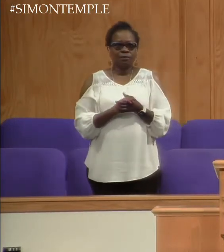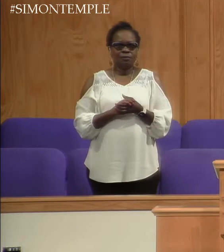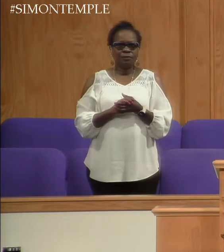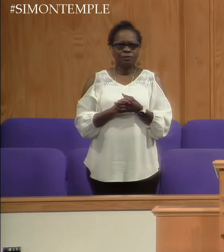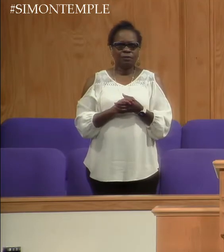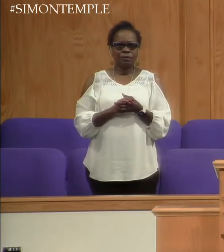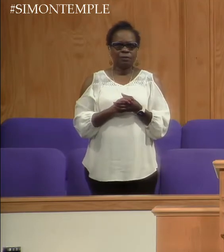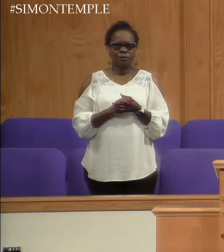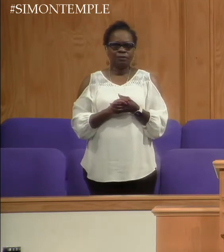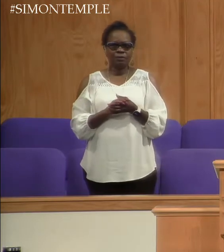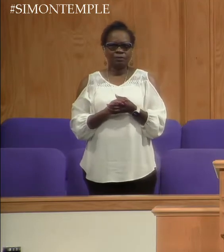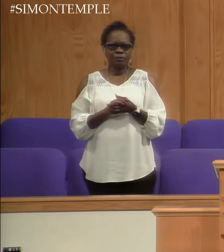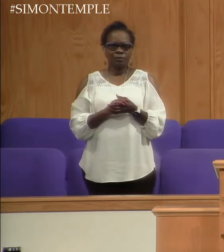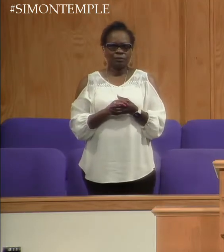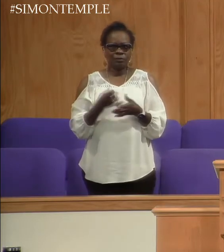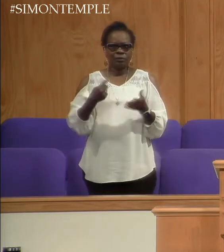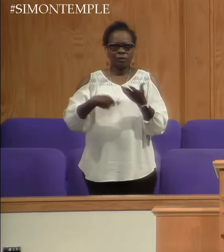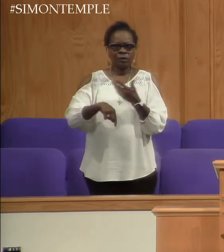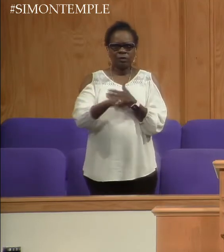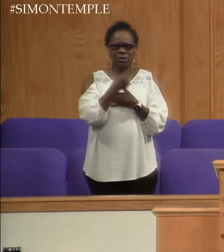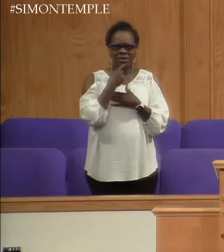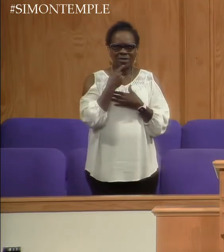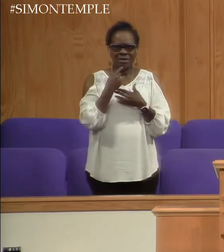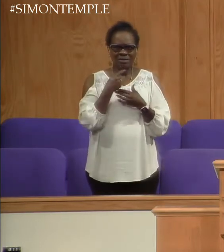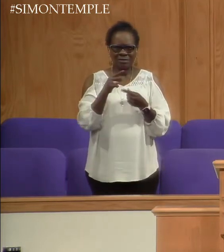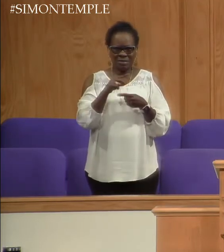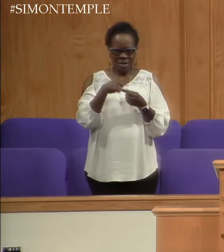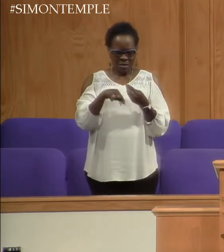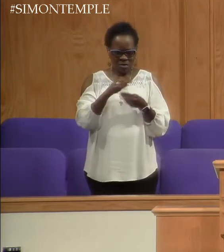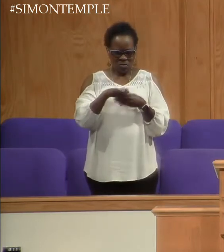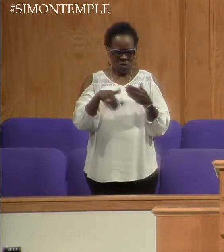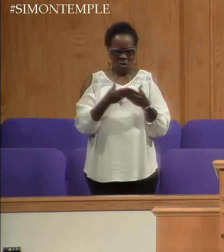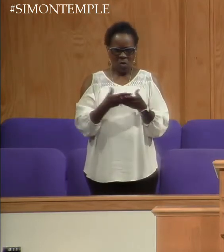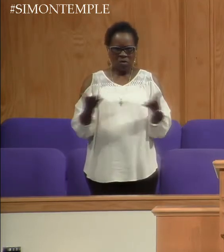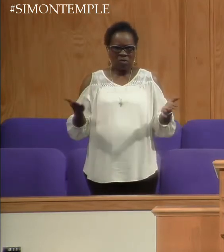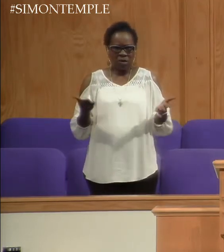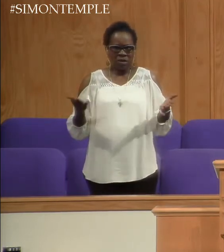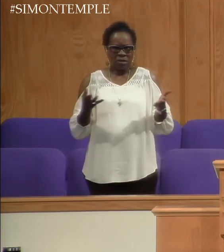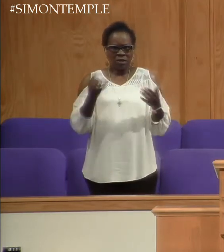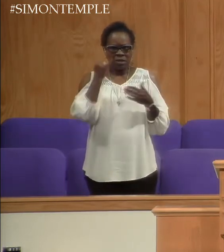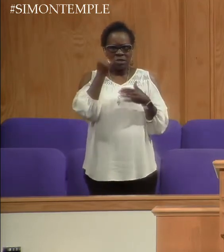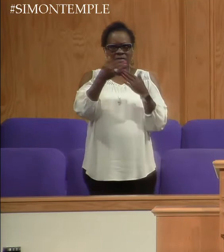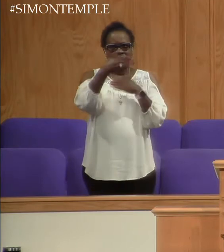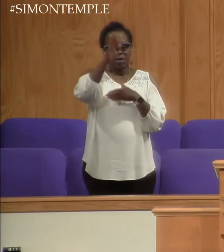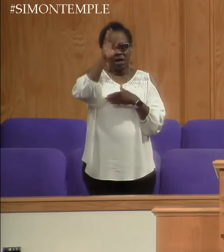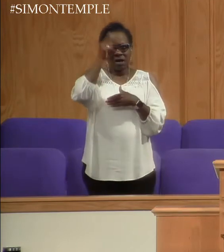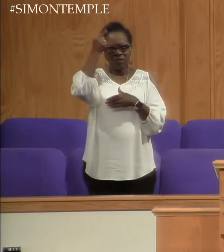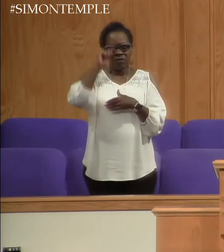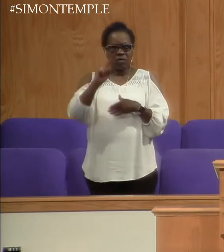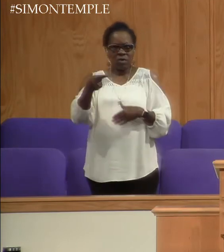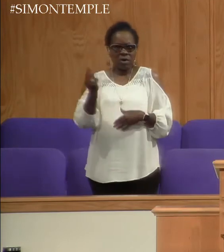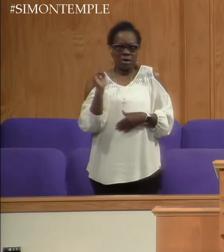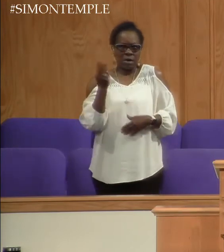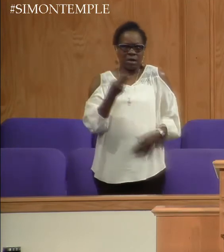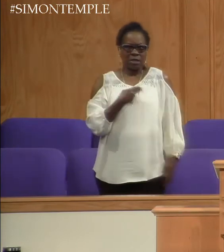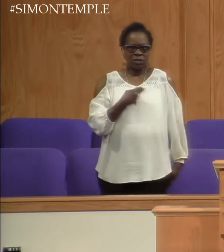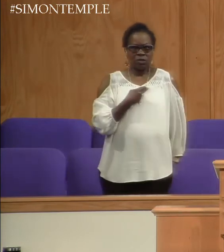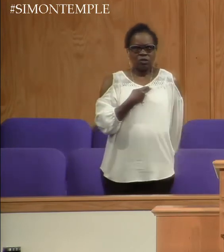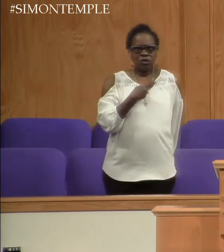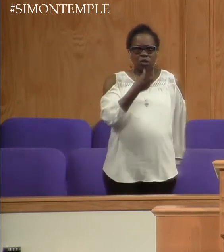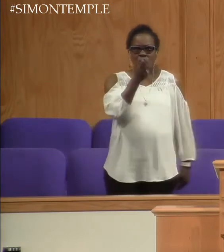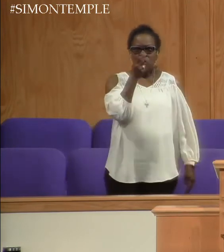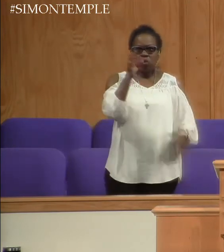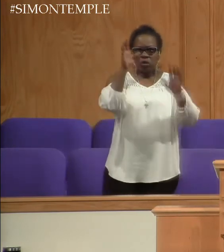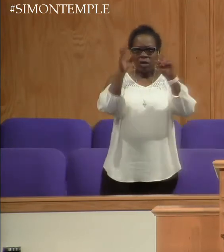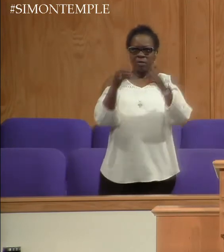What can we say about all of this? If God is for us, who can be against